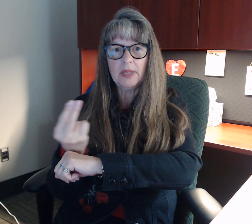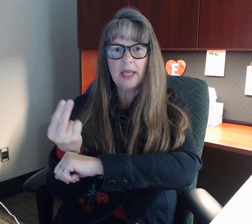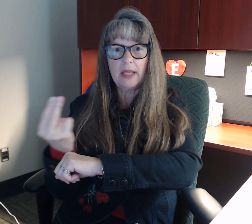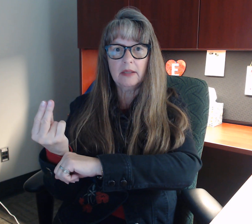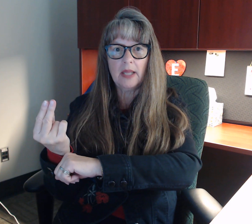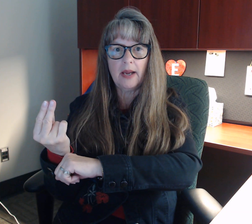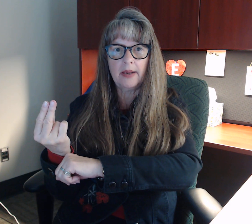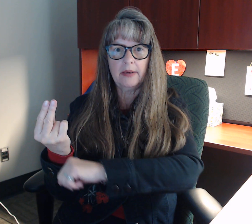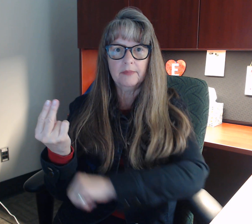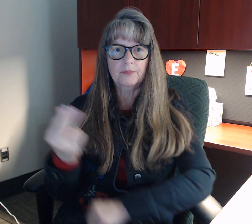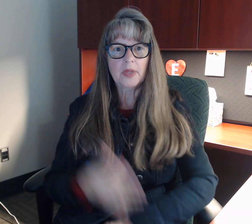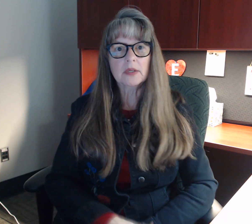D-I-W-A-L-I,